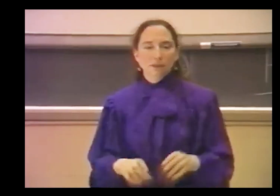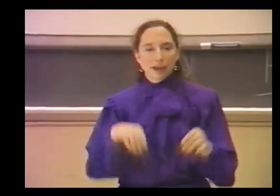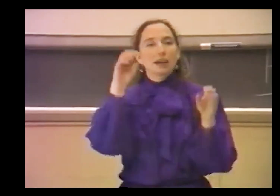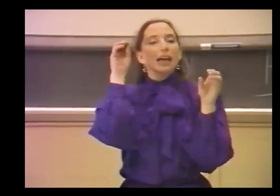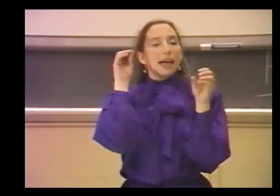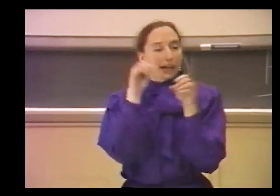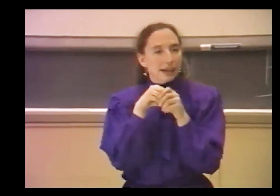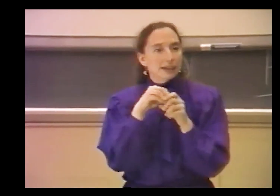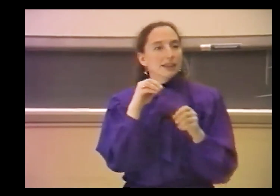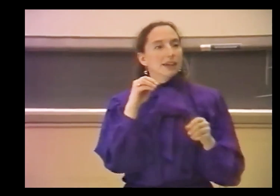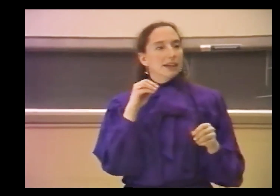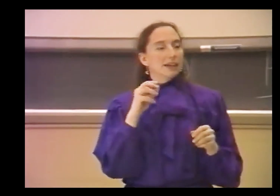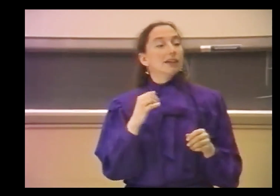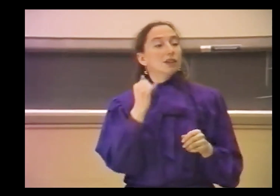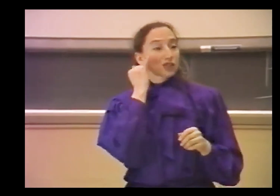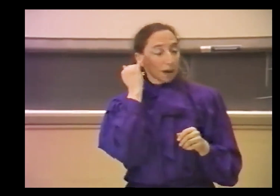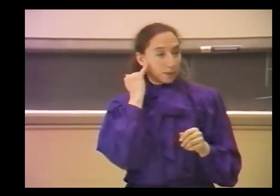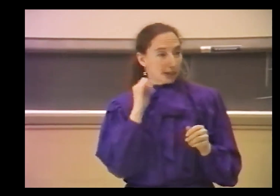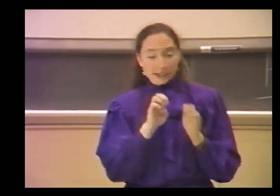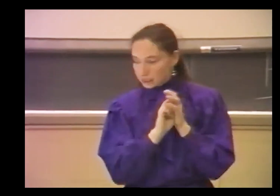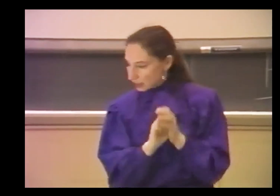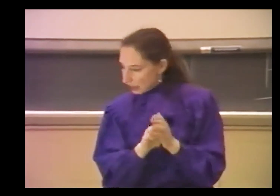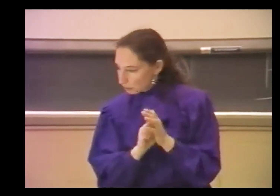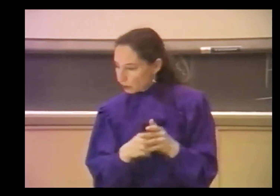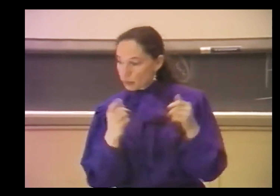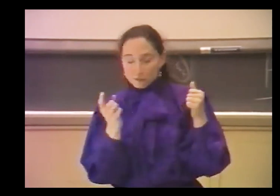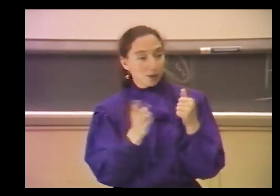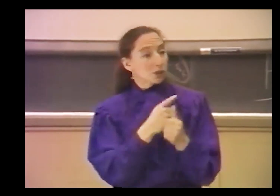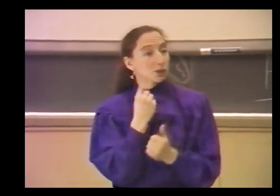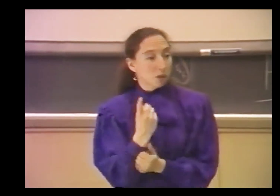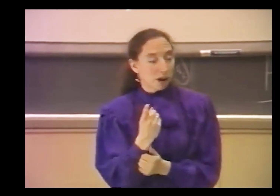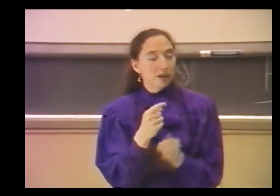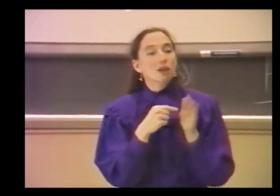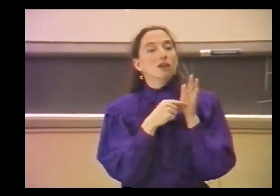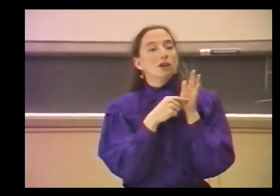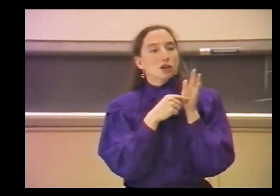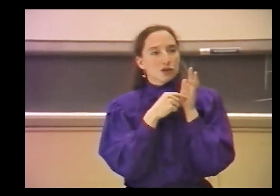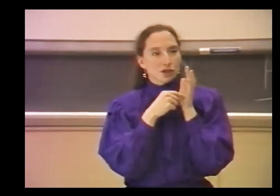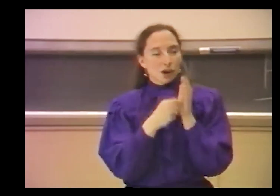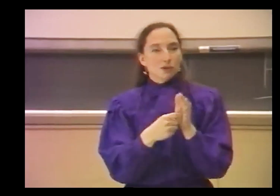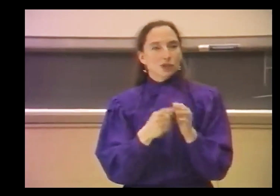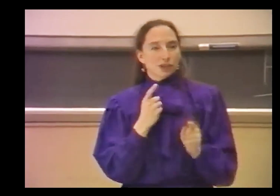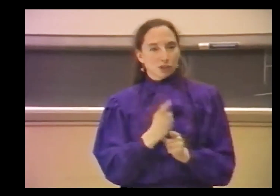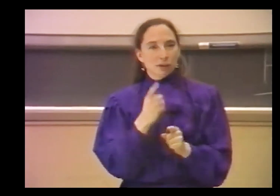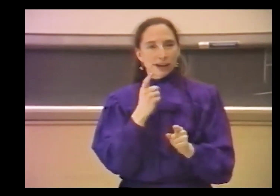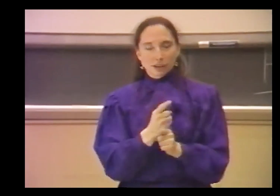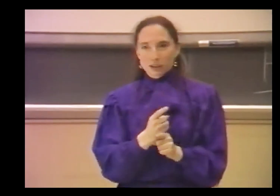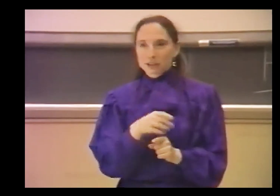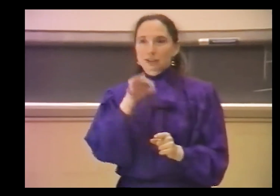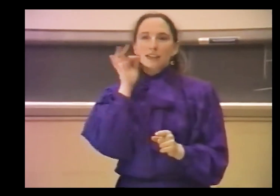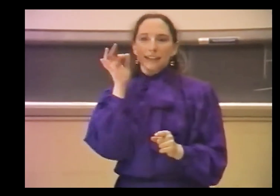Okay. In the Japanese example, the first one shows just the regular, the